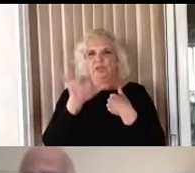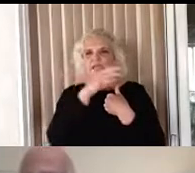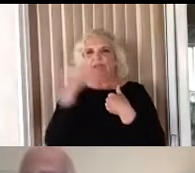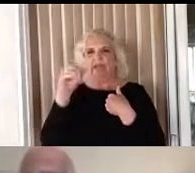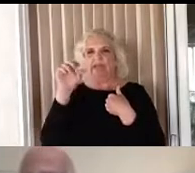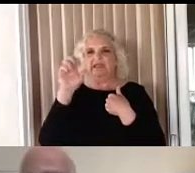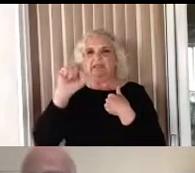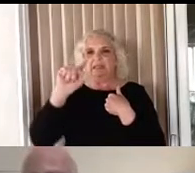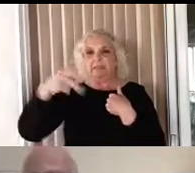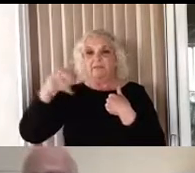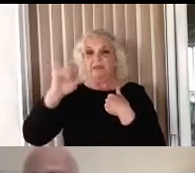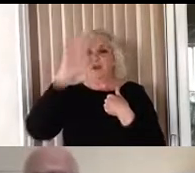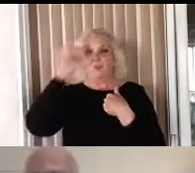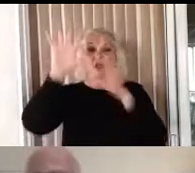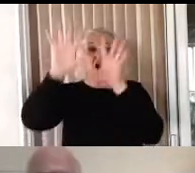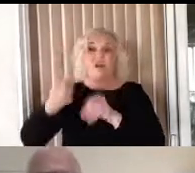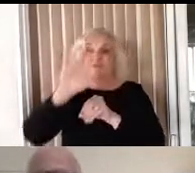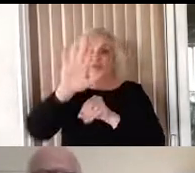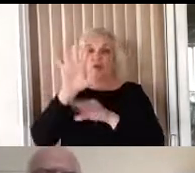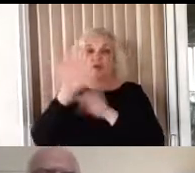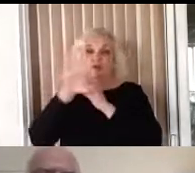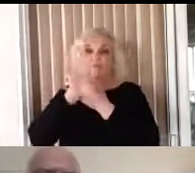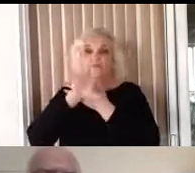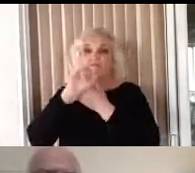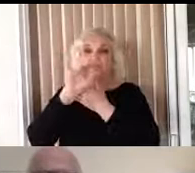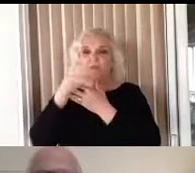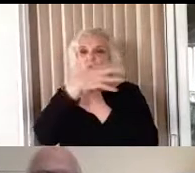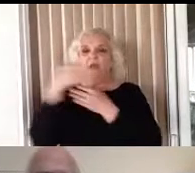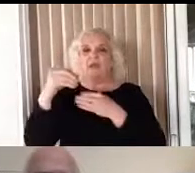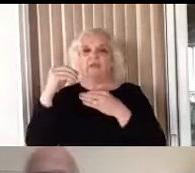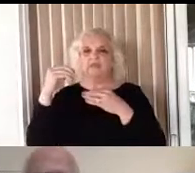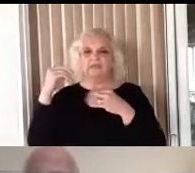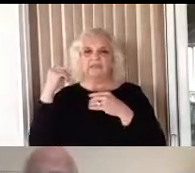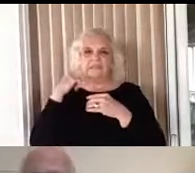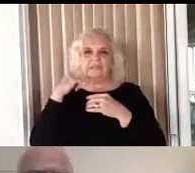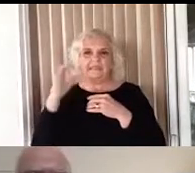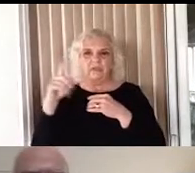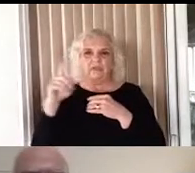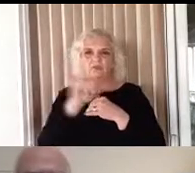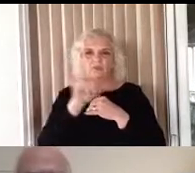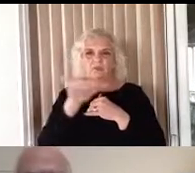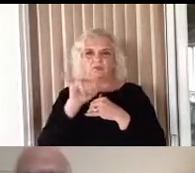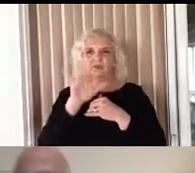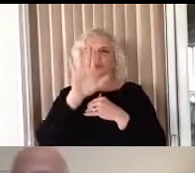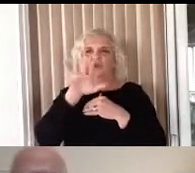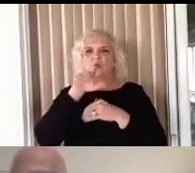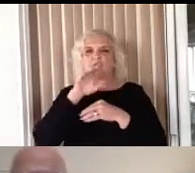videos and turn off all of your audio. So your speakers, your speaker and your camera should be